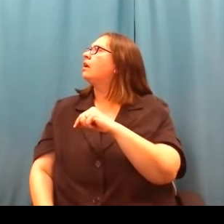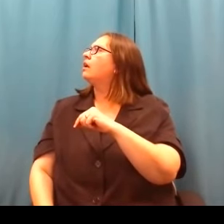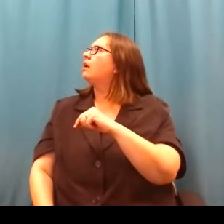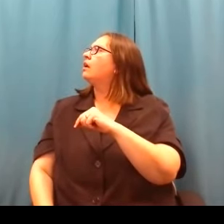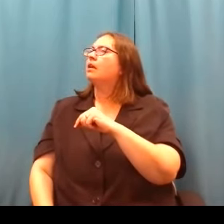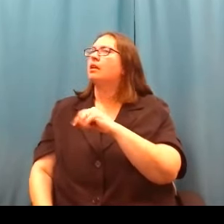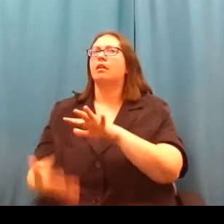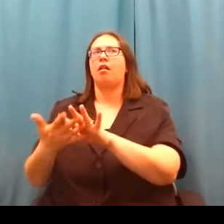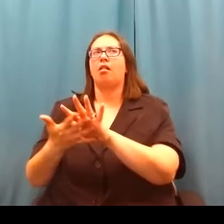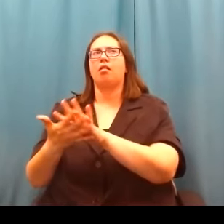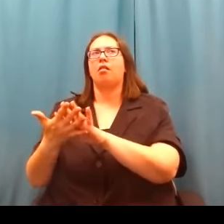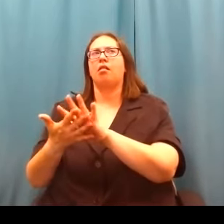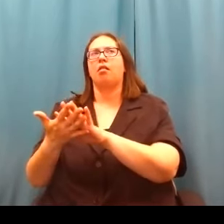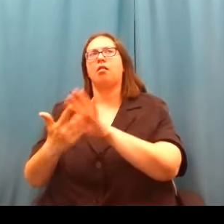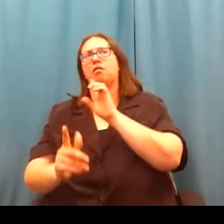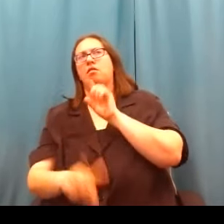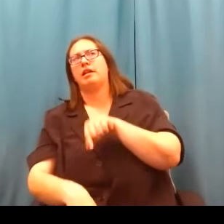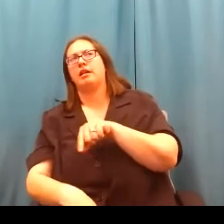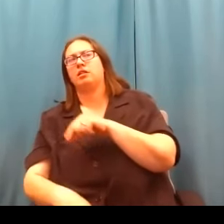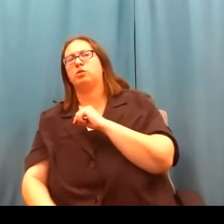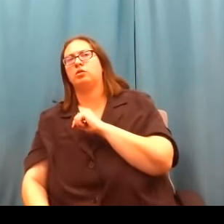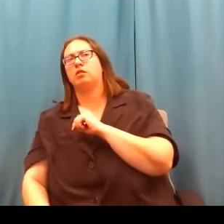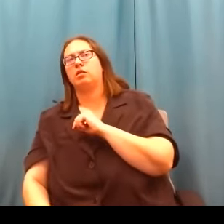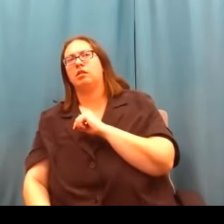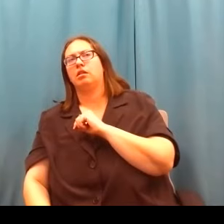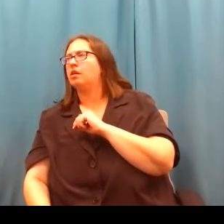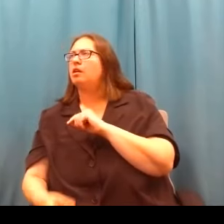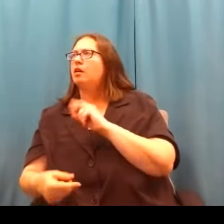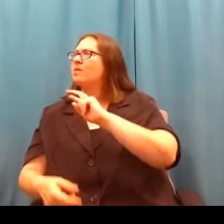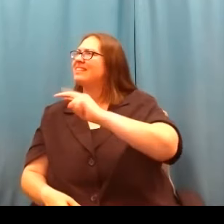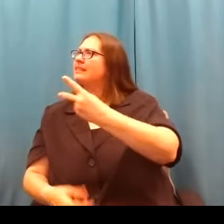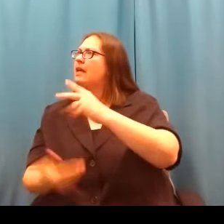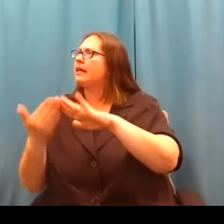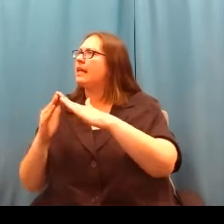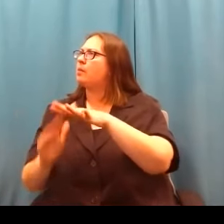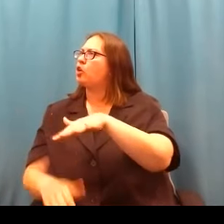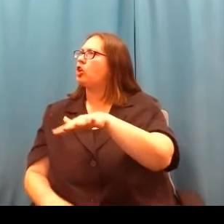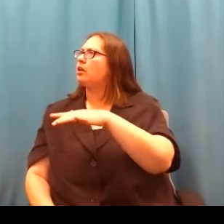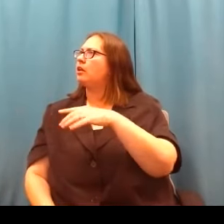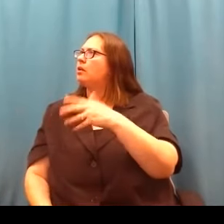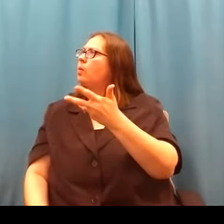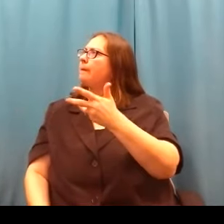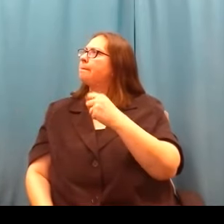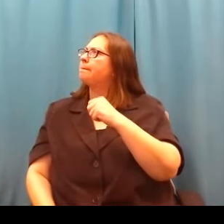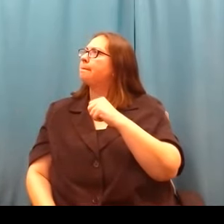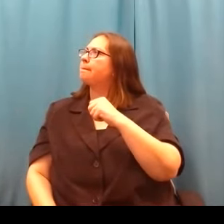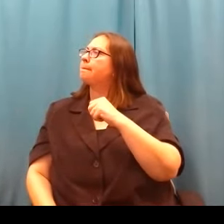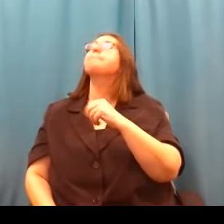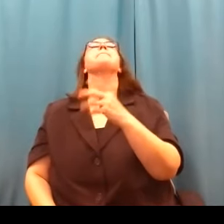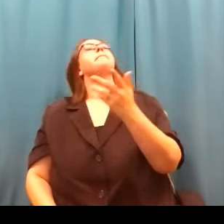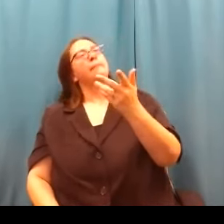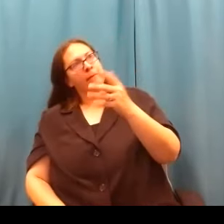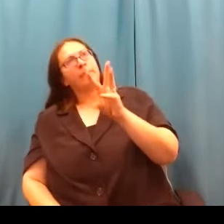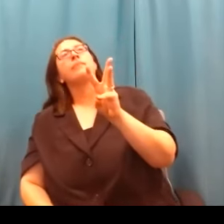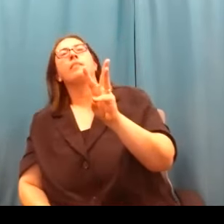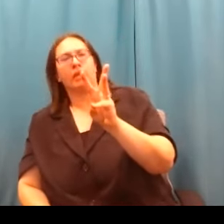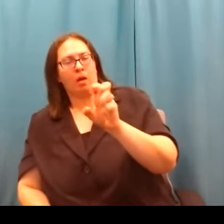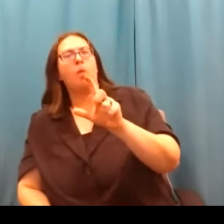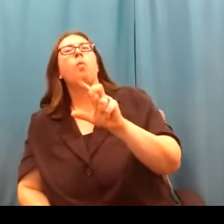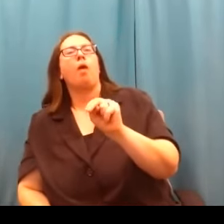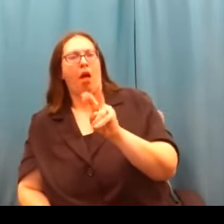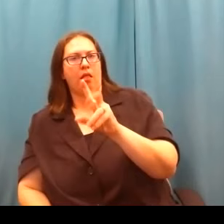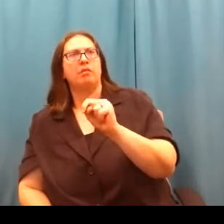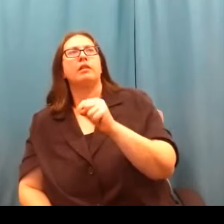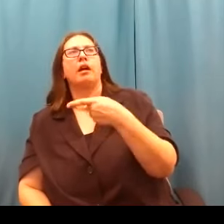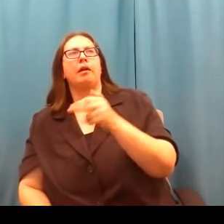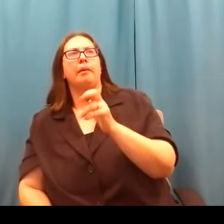they're being reviewed and evaluated by independent reviewers. What's the second neighborhood? Dutchtown and Walnut Park. Walnut Park, yes. So that's what I thought. I